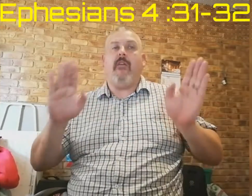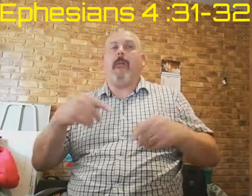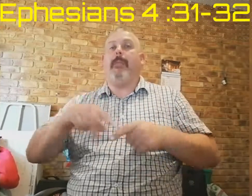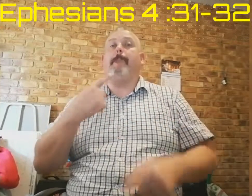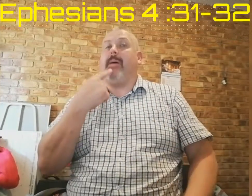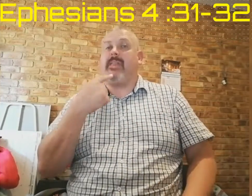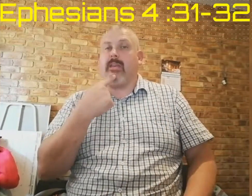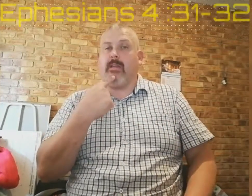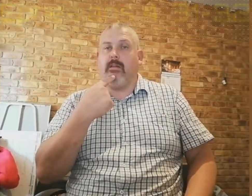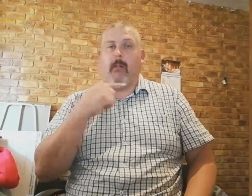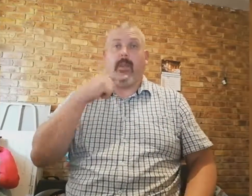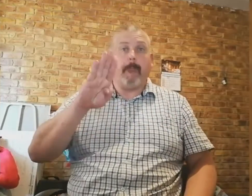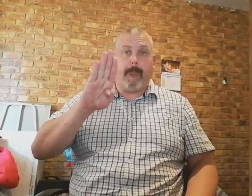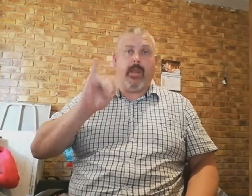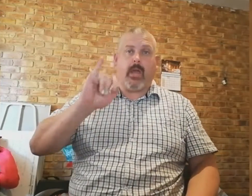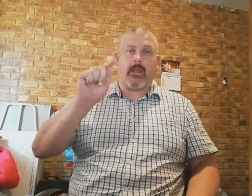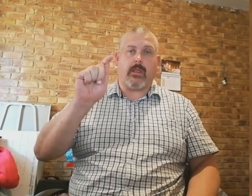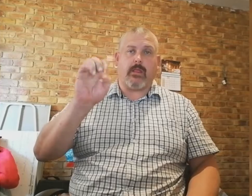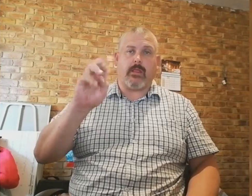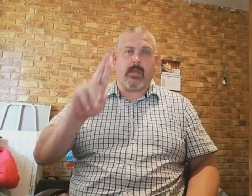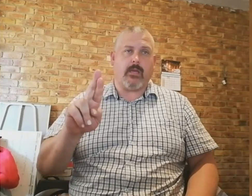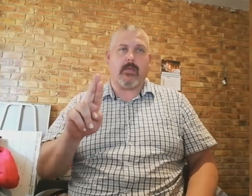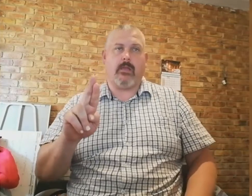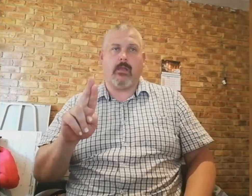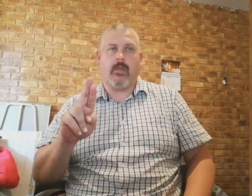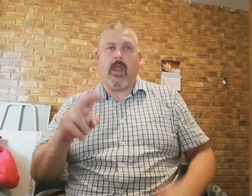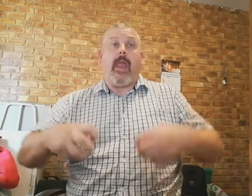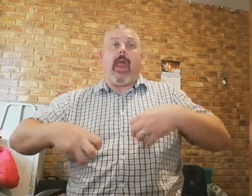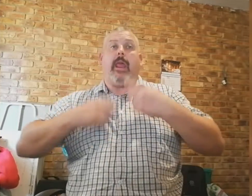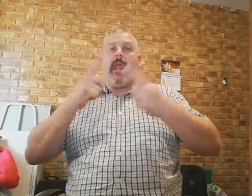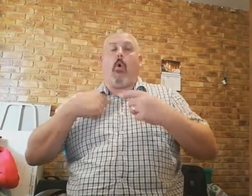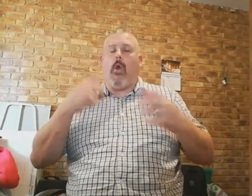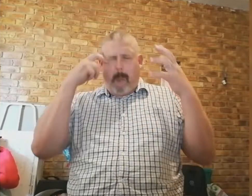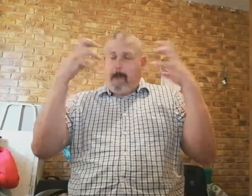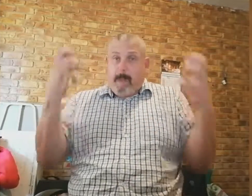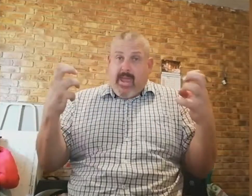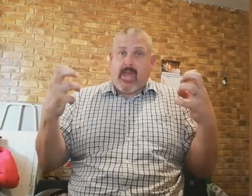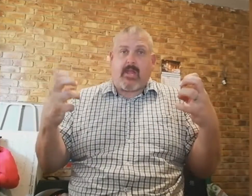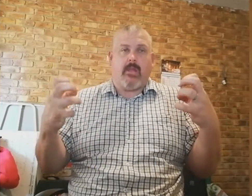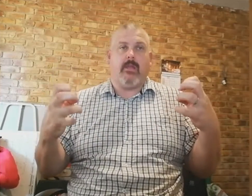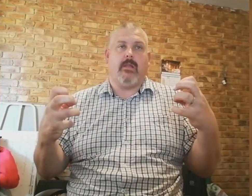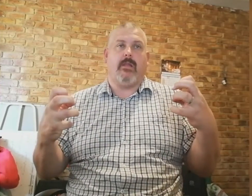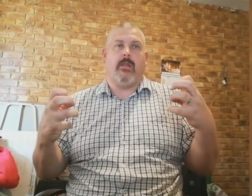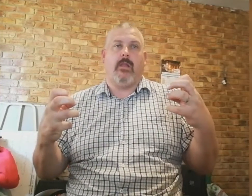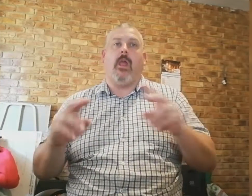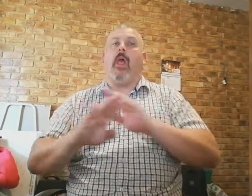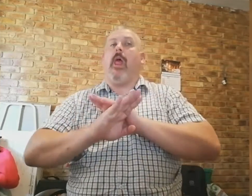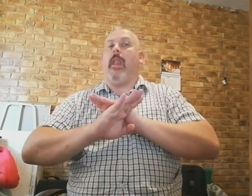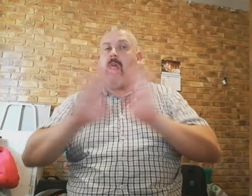never be bitter, be utter, angry or mad.